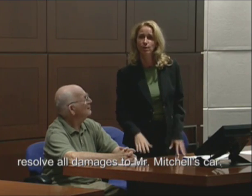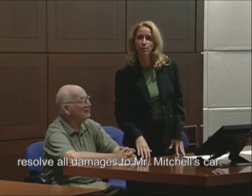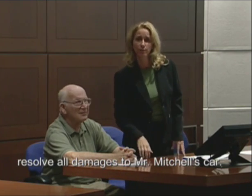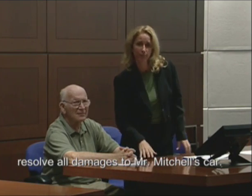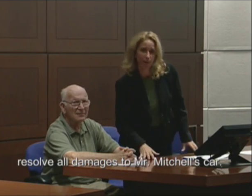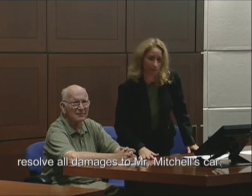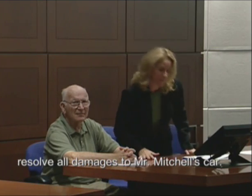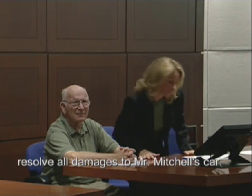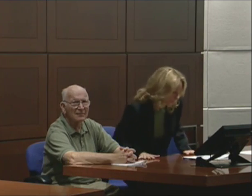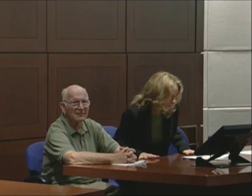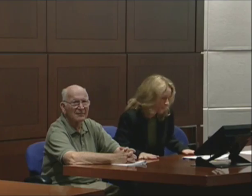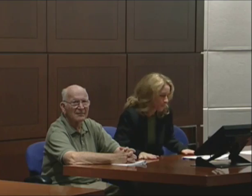Mitchell's car.